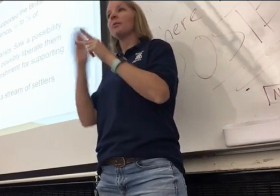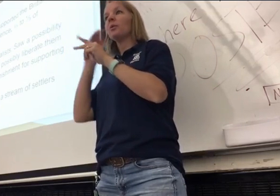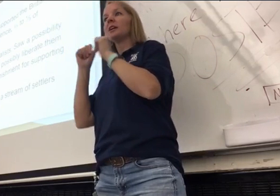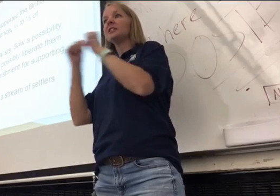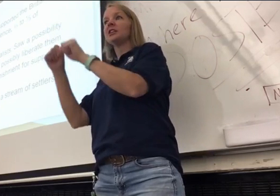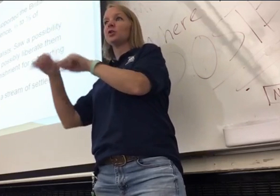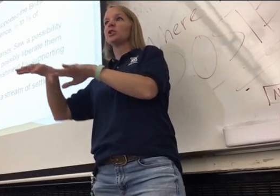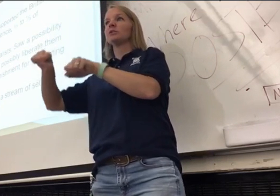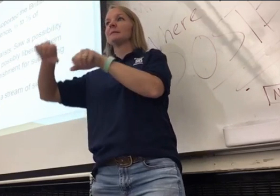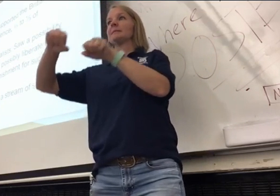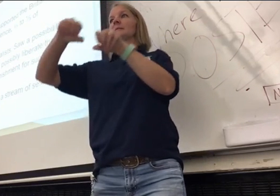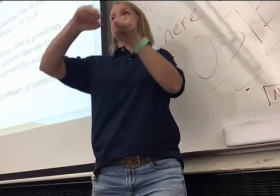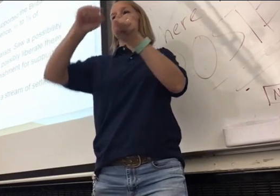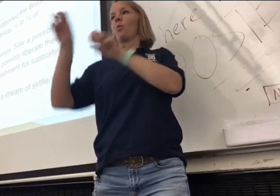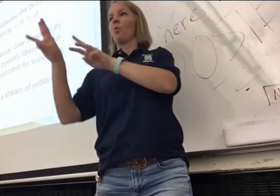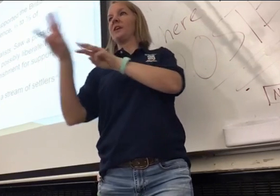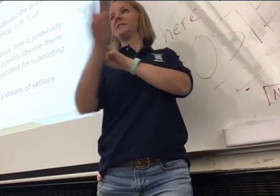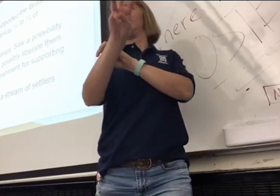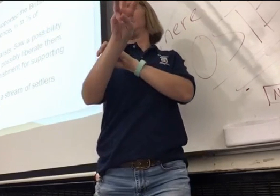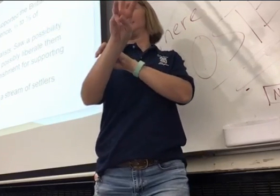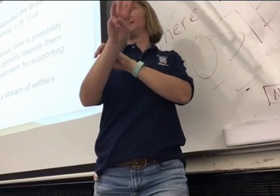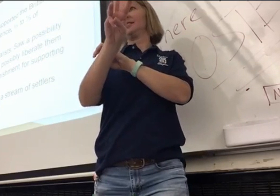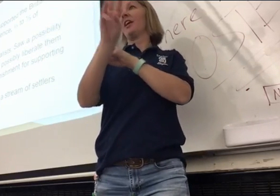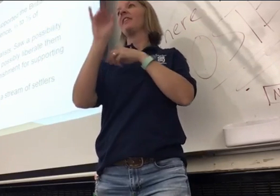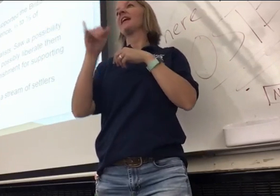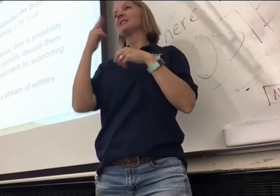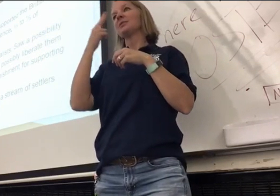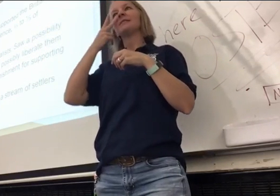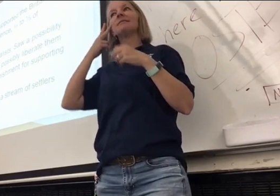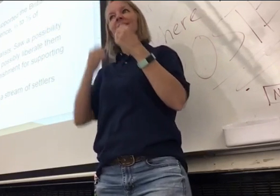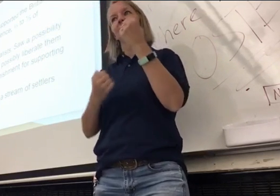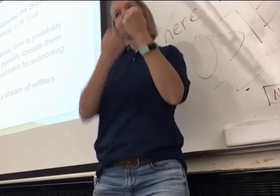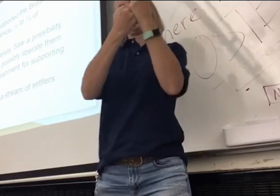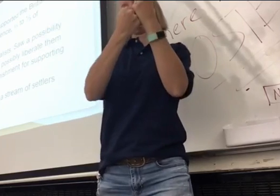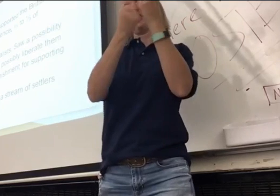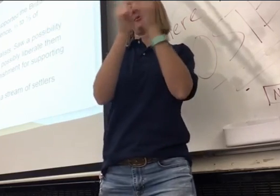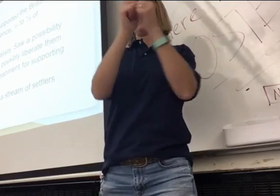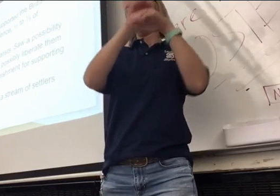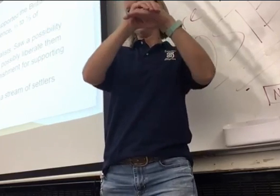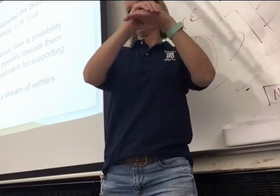lands. That's why they're going to pair with England. Starting next class,